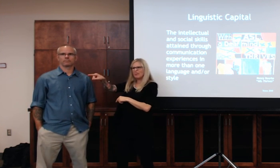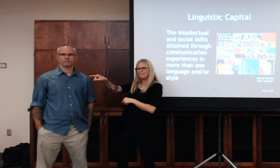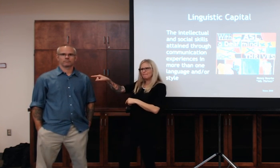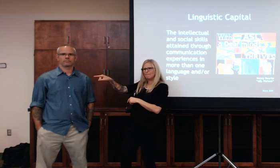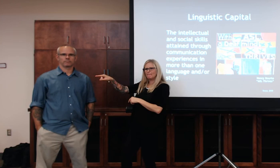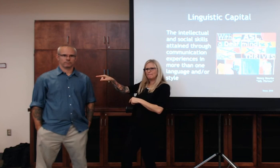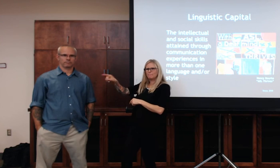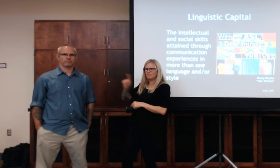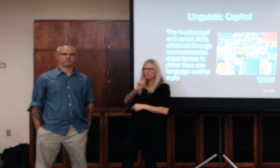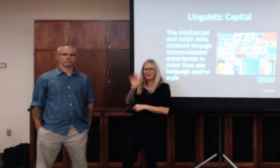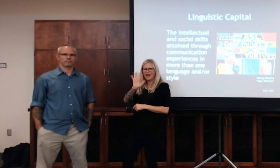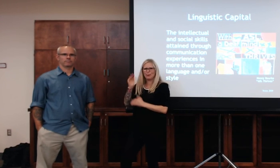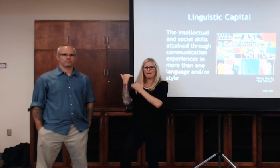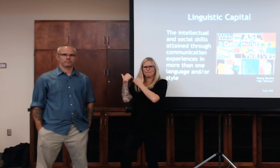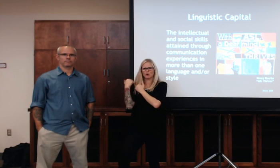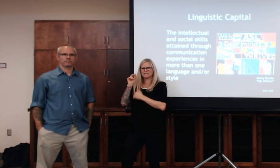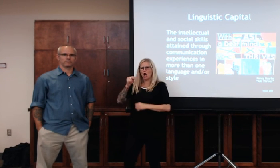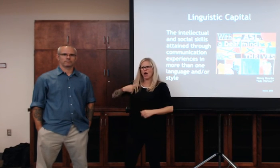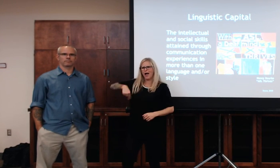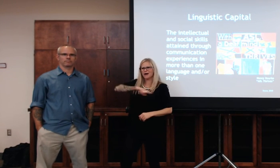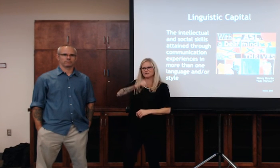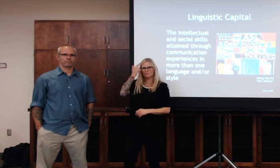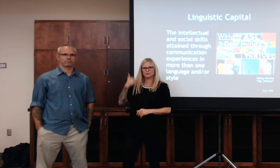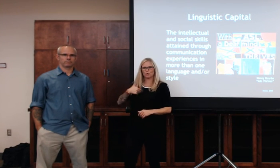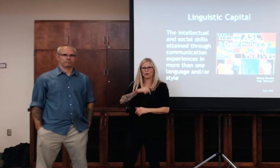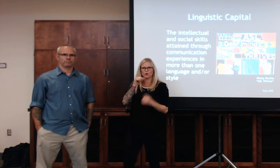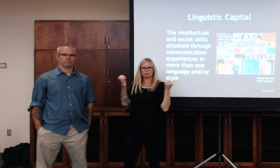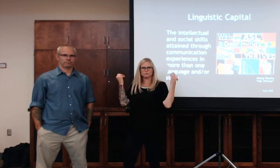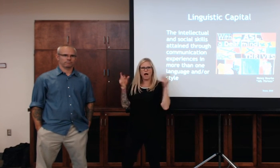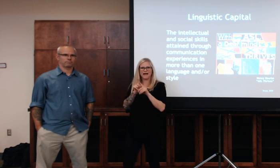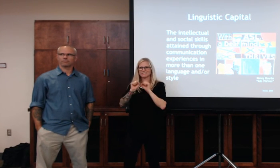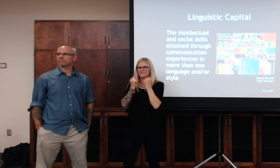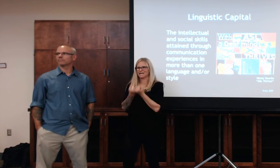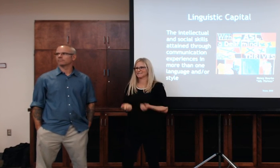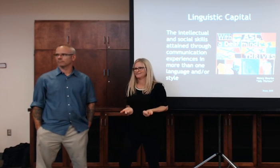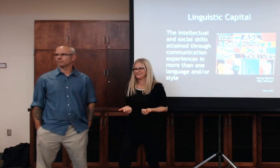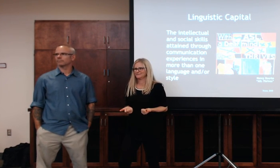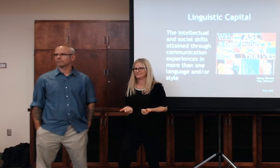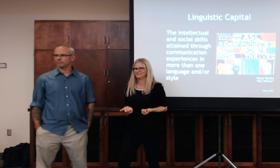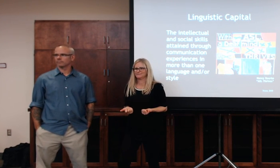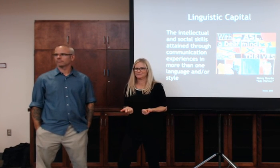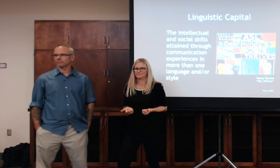them. The burden is on us because we don't sign as a society.